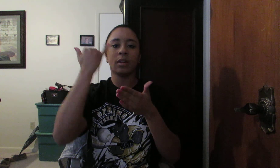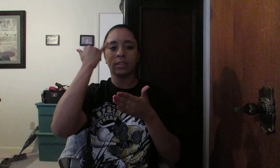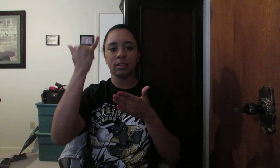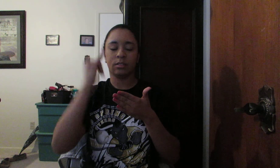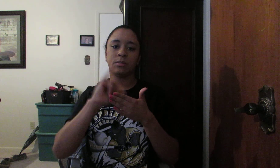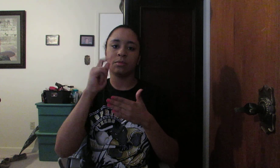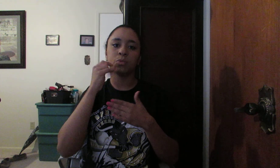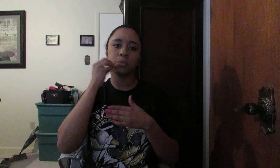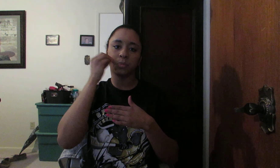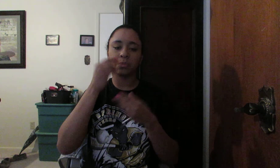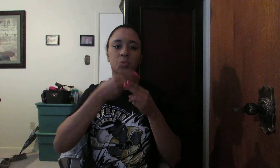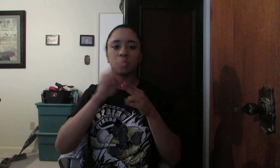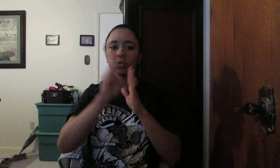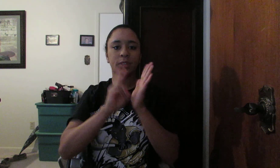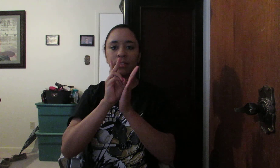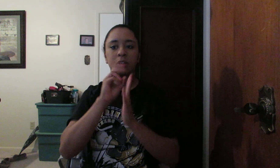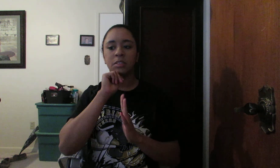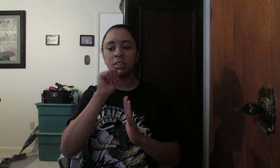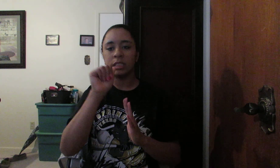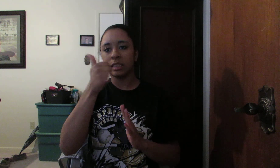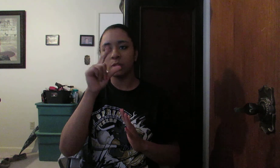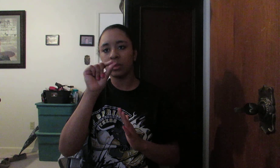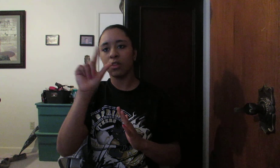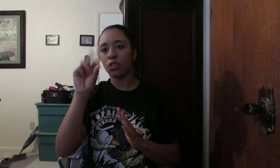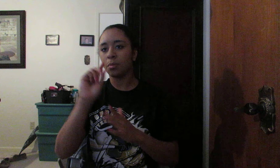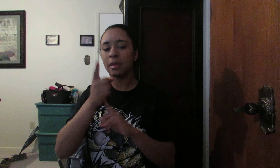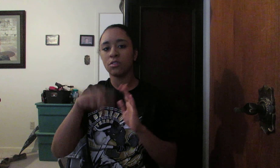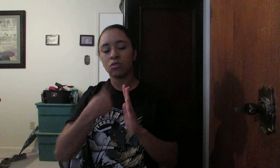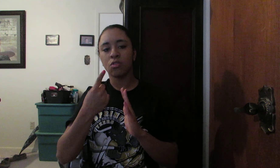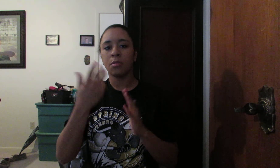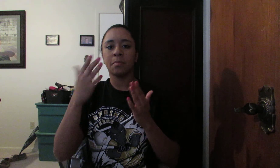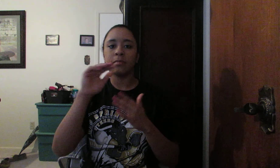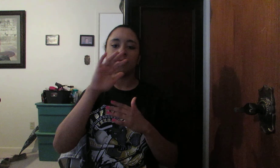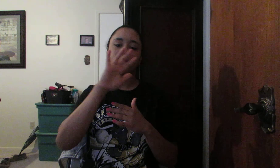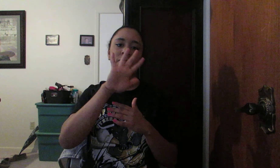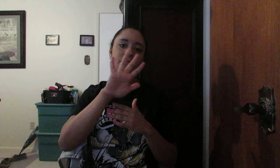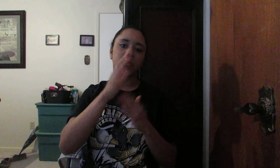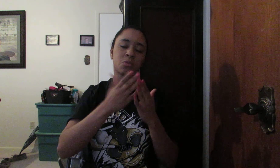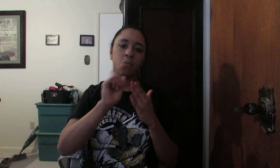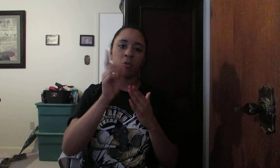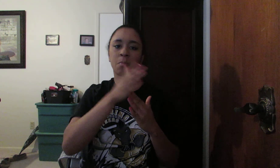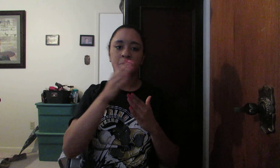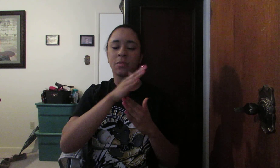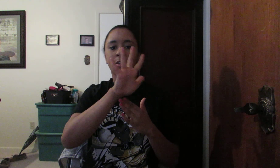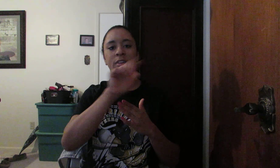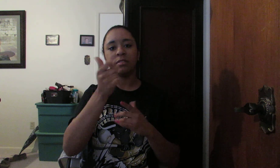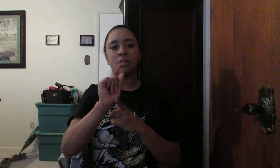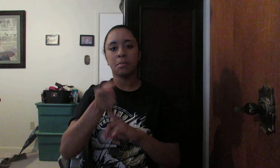short videos. They're not going to be 10, 20, 30 minutes long. They're going to be probably, somewhere between 5 to 10 minutes long.